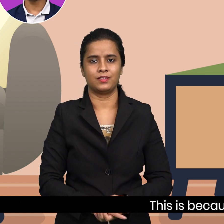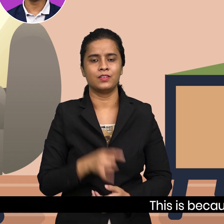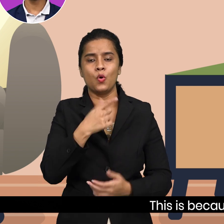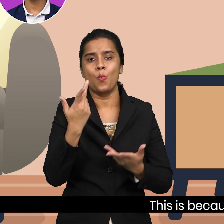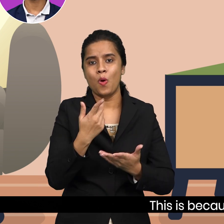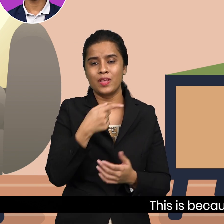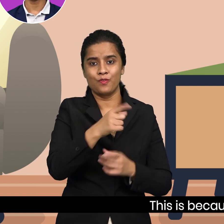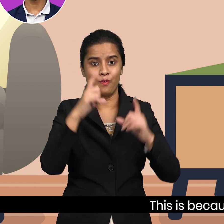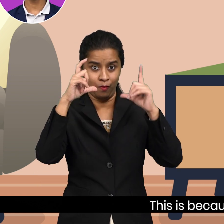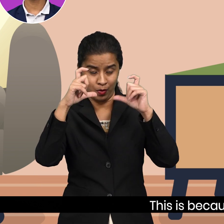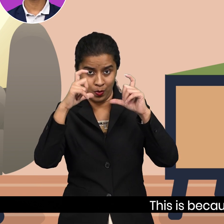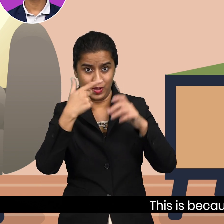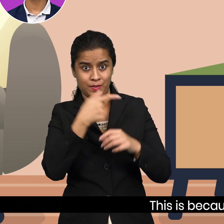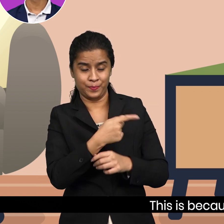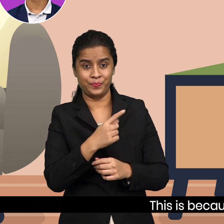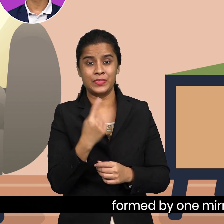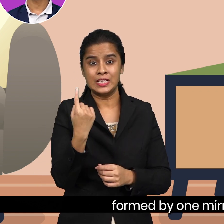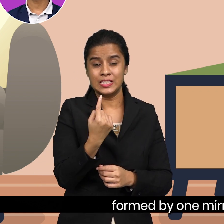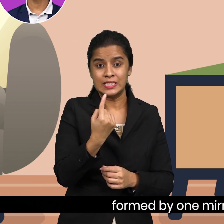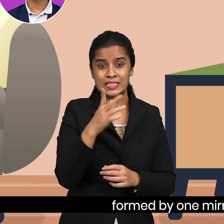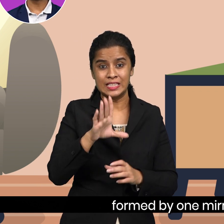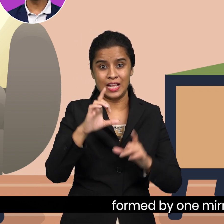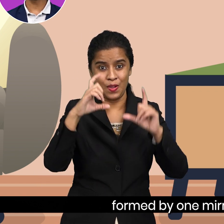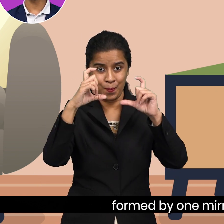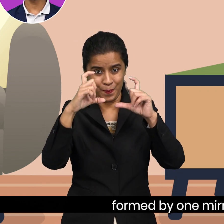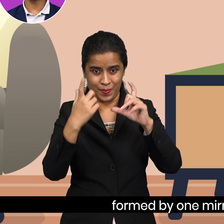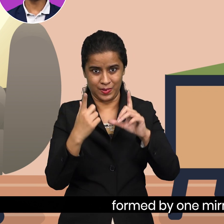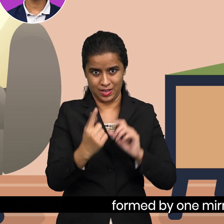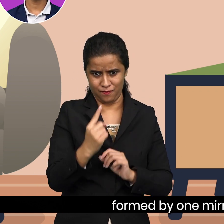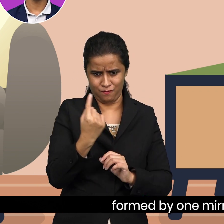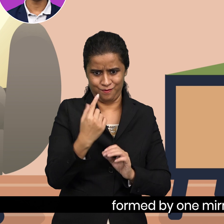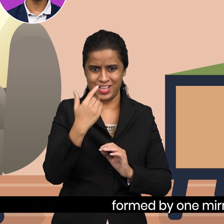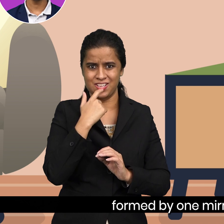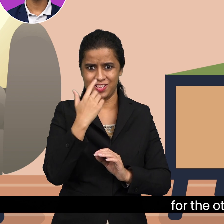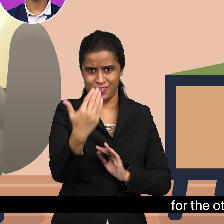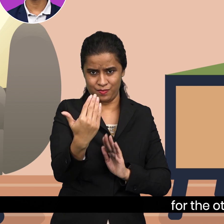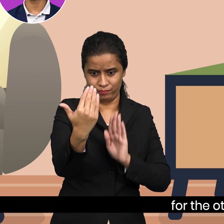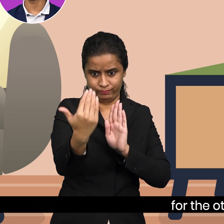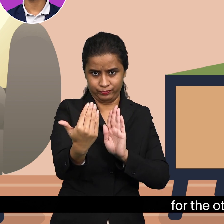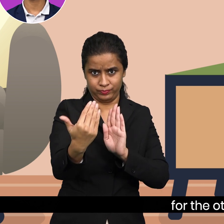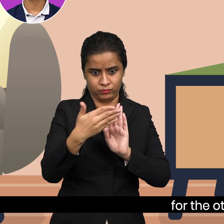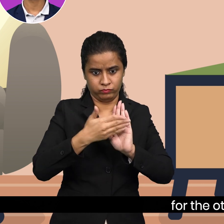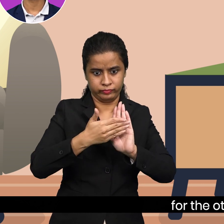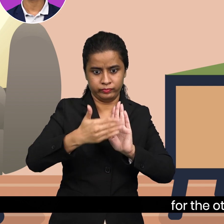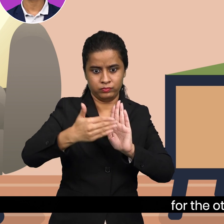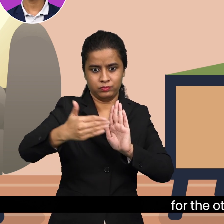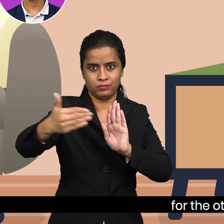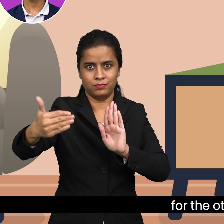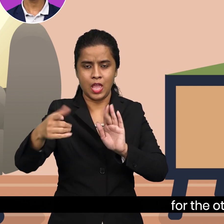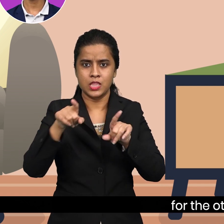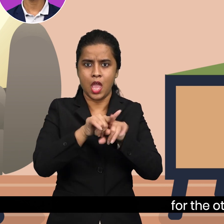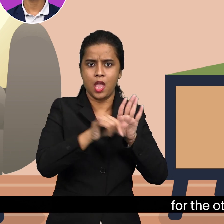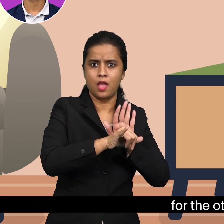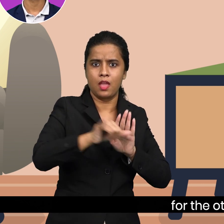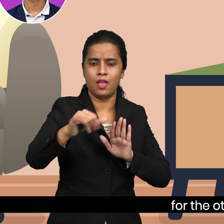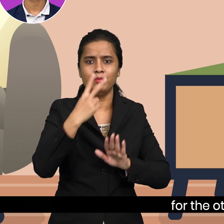This is because the image formed by one mirror acts as an object for the other mirror.